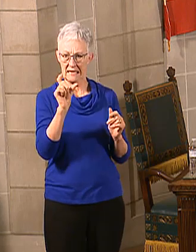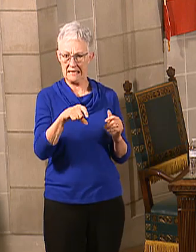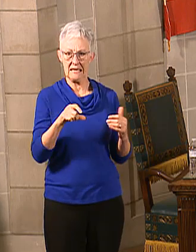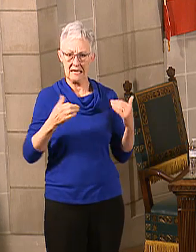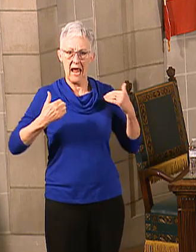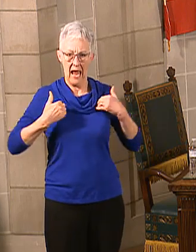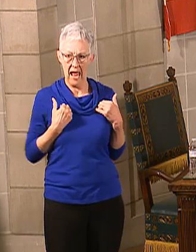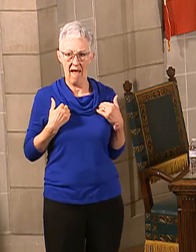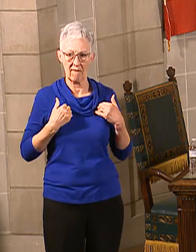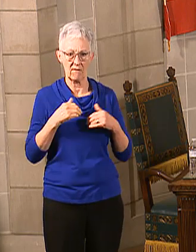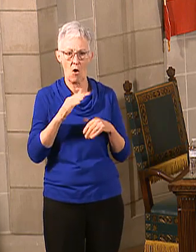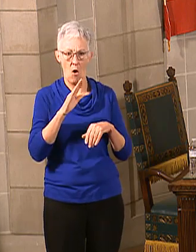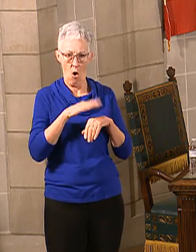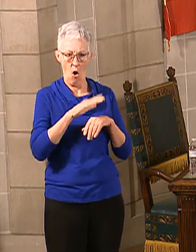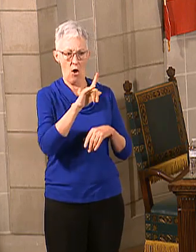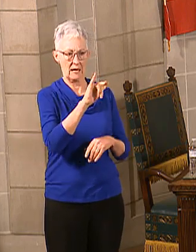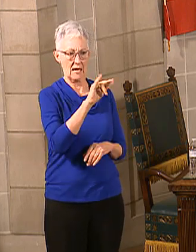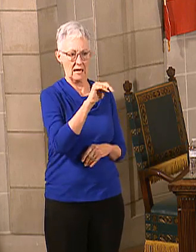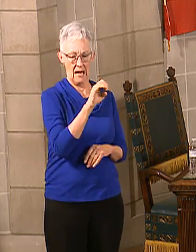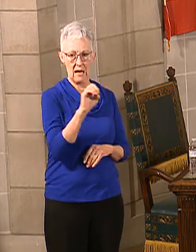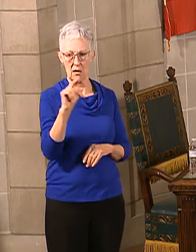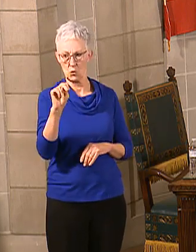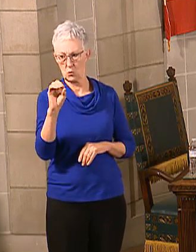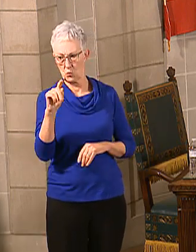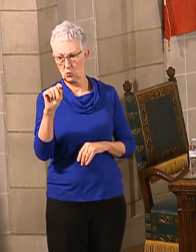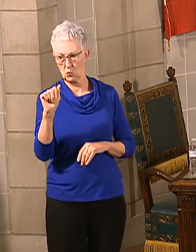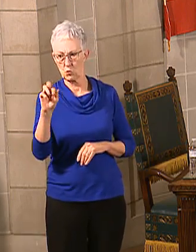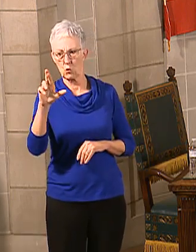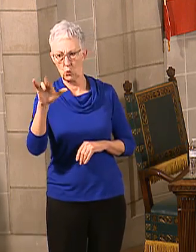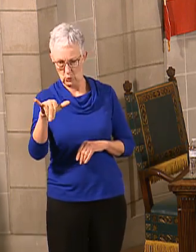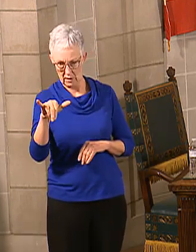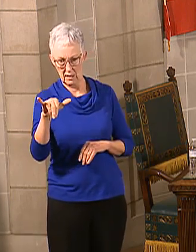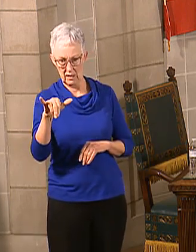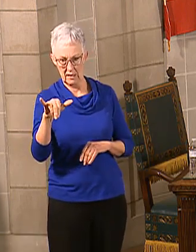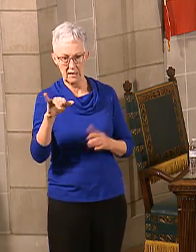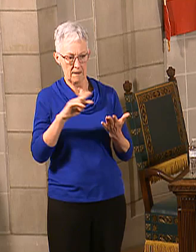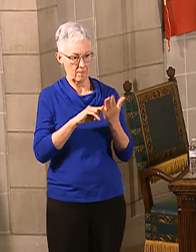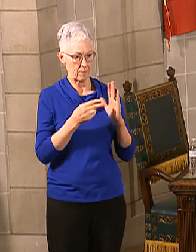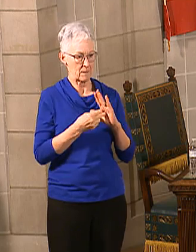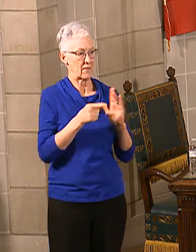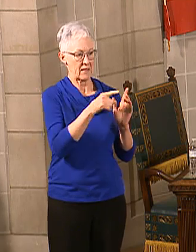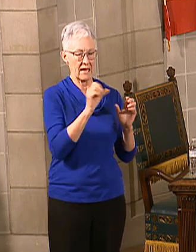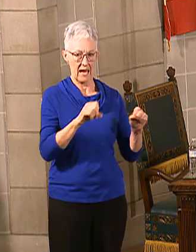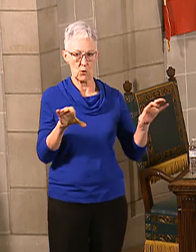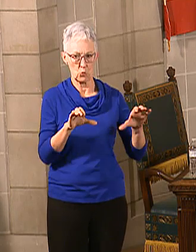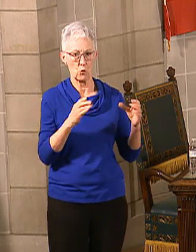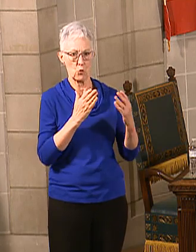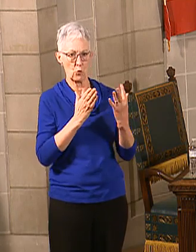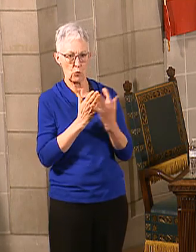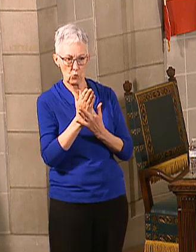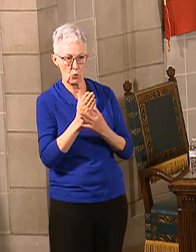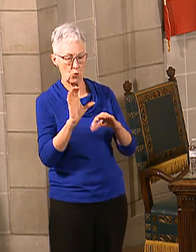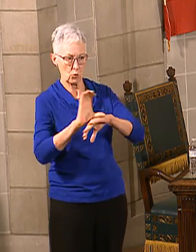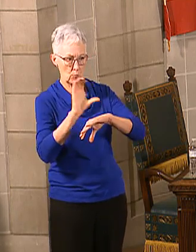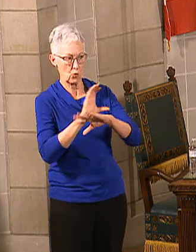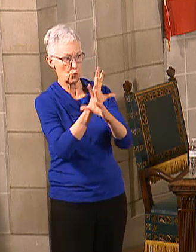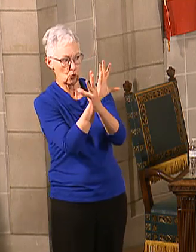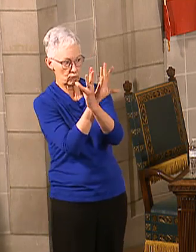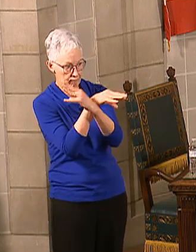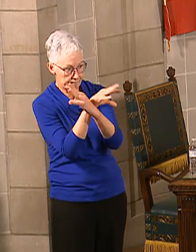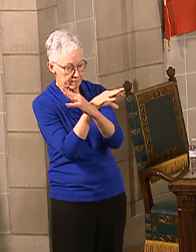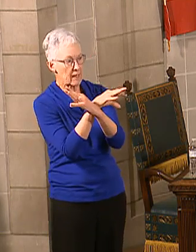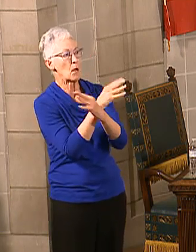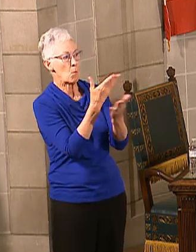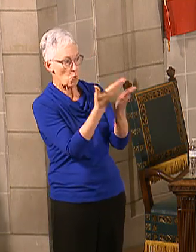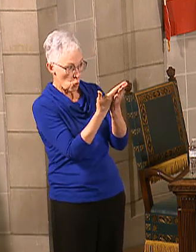remote online notary so that they don't have to come in face-to-face, do something in person. So again, another step we're taking to be able to help people do